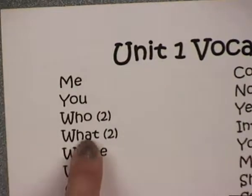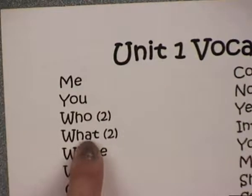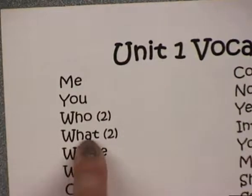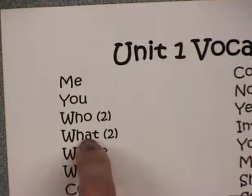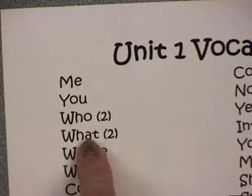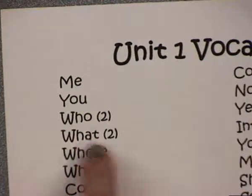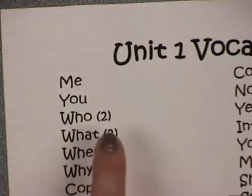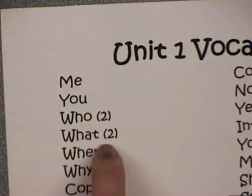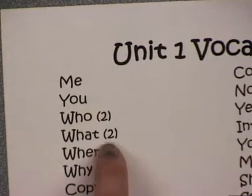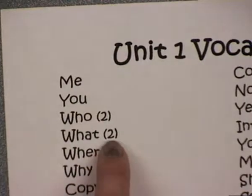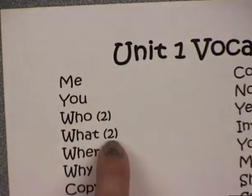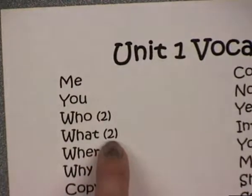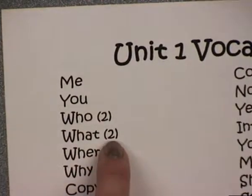There's 3 of these actually.